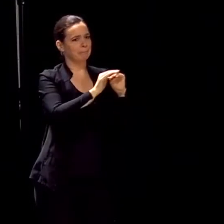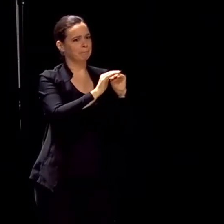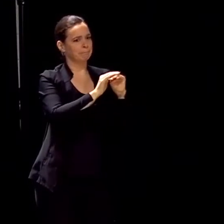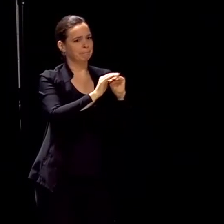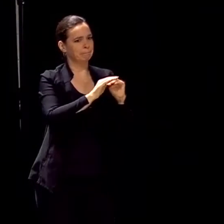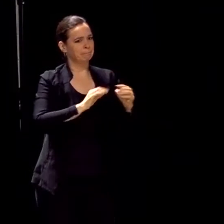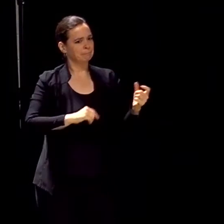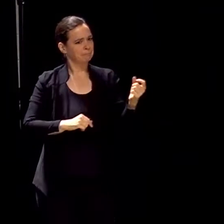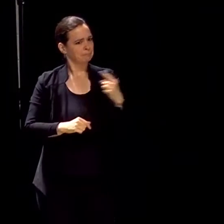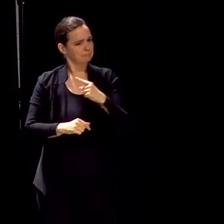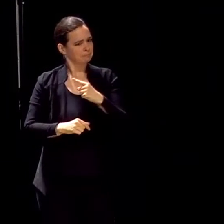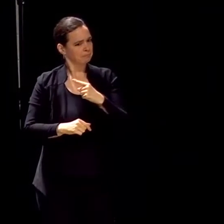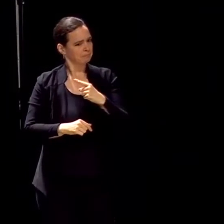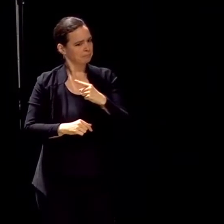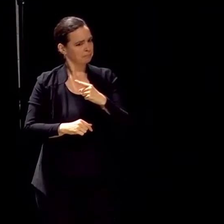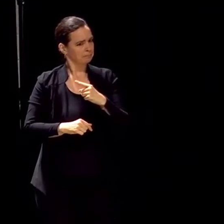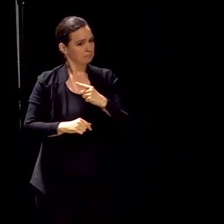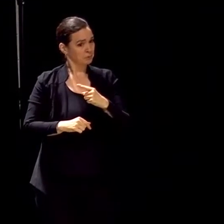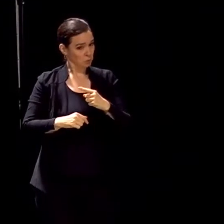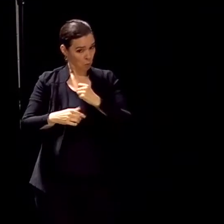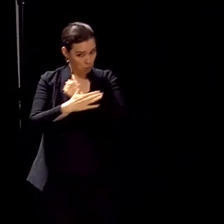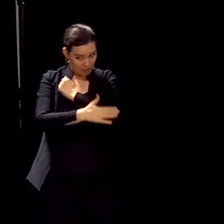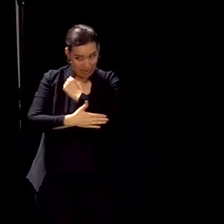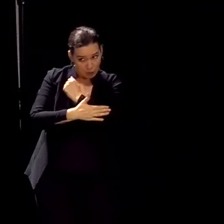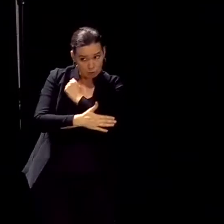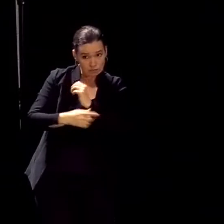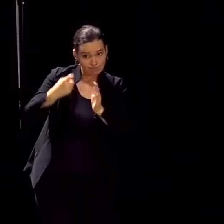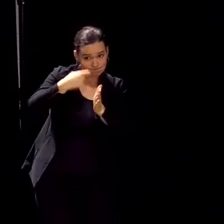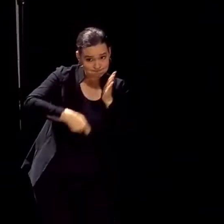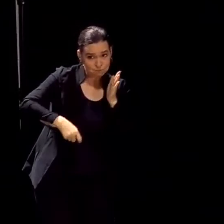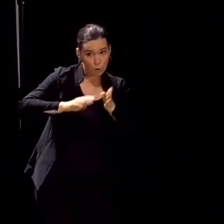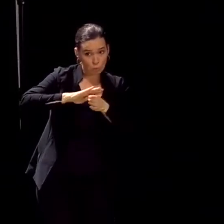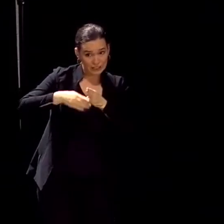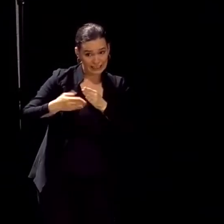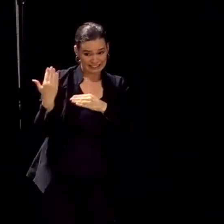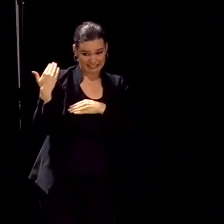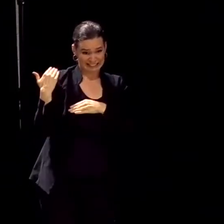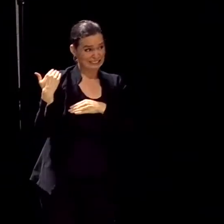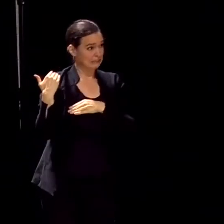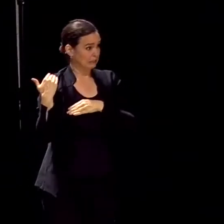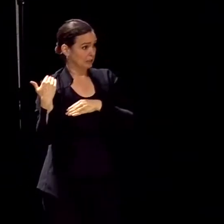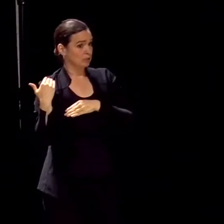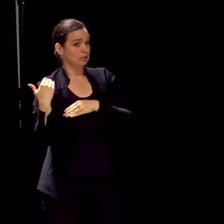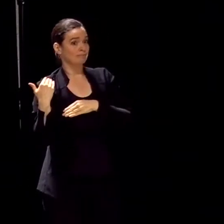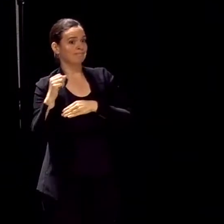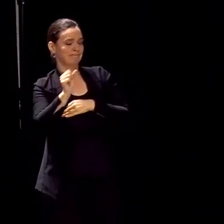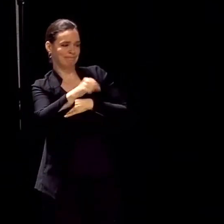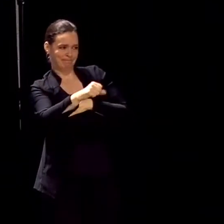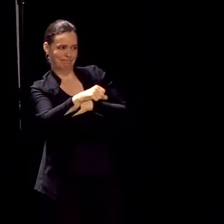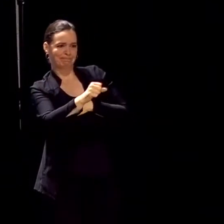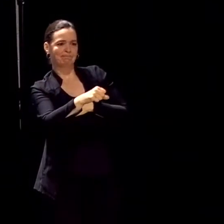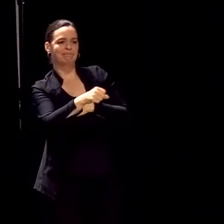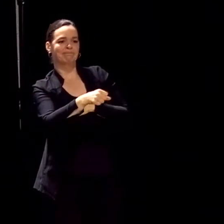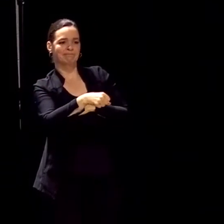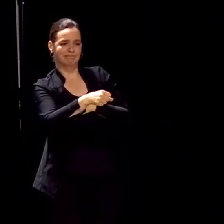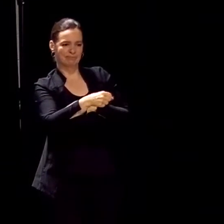think Saturday night, I don't know who, Tim, but I heard there's 3 or 4 fines given out to